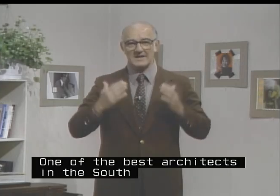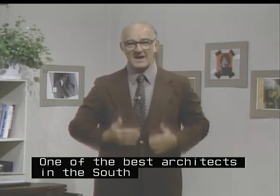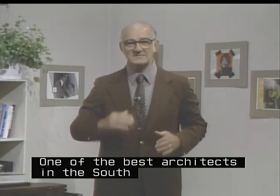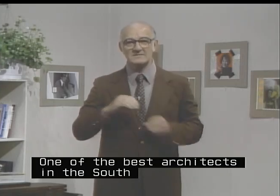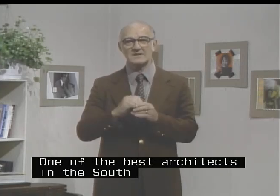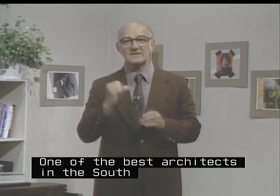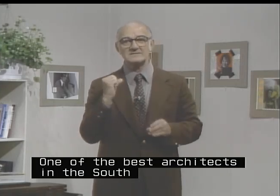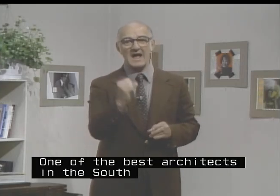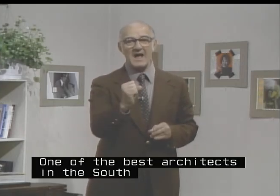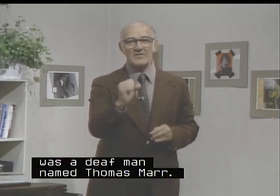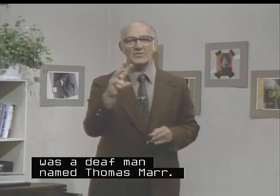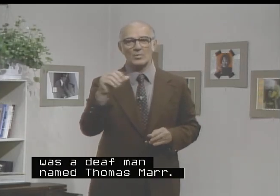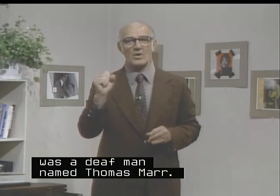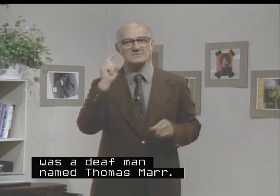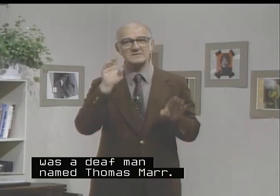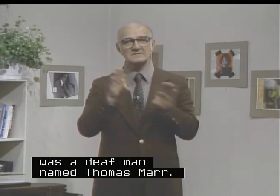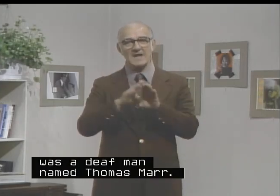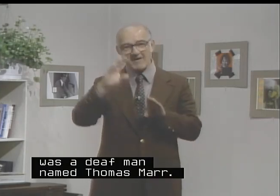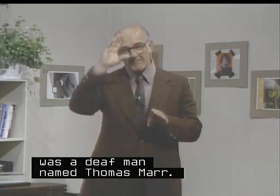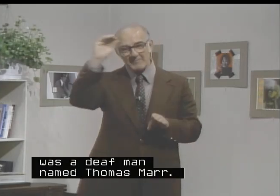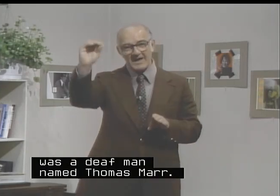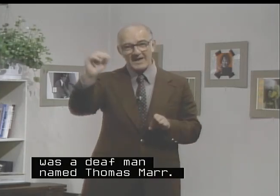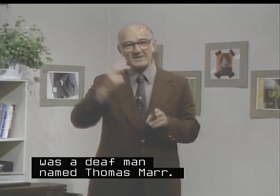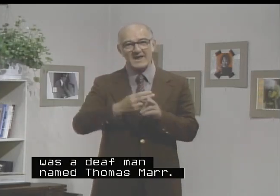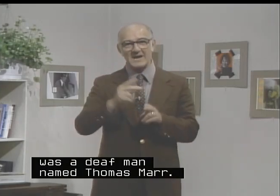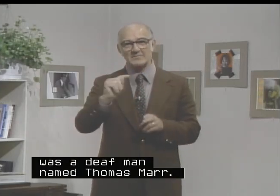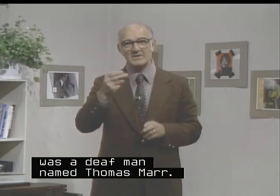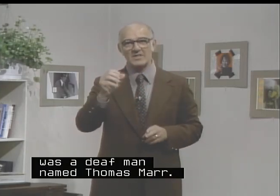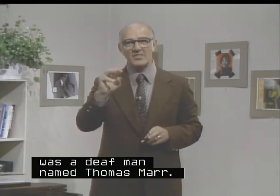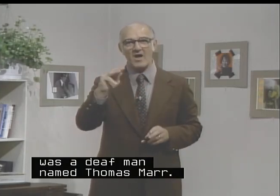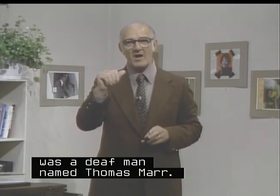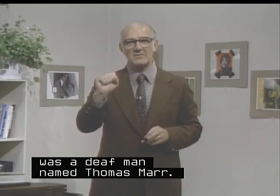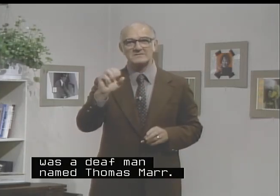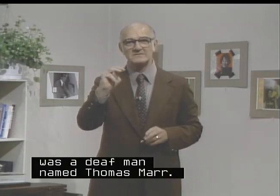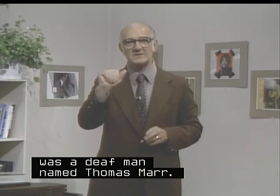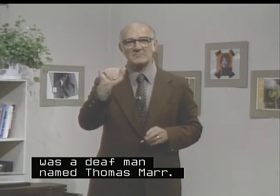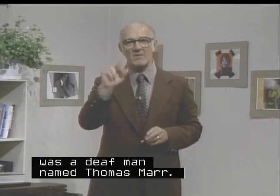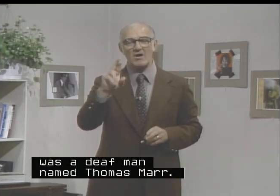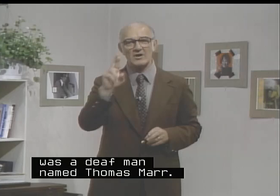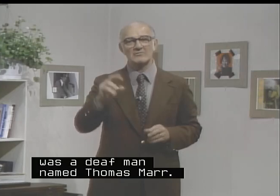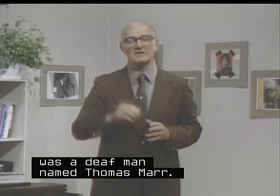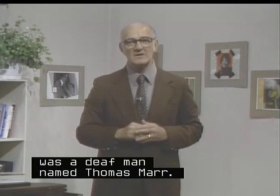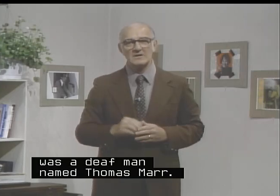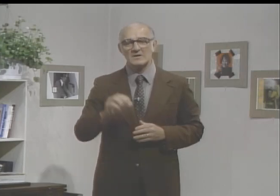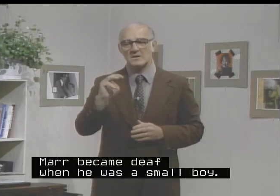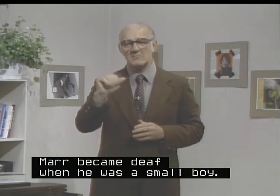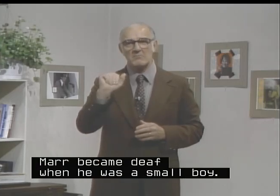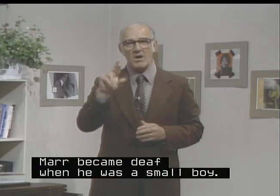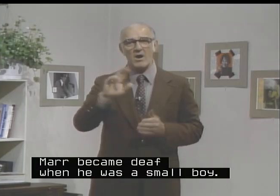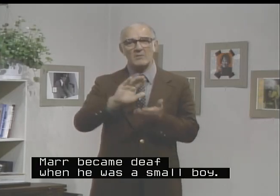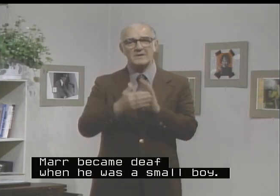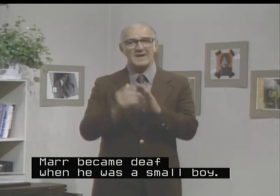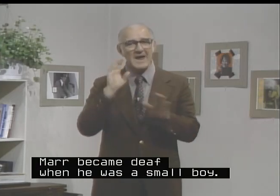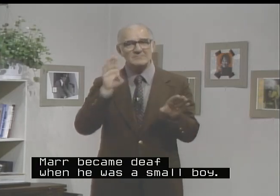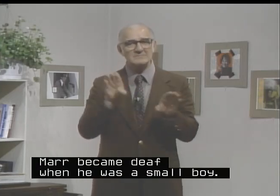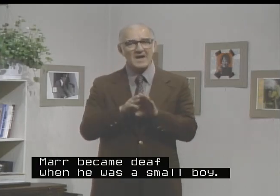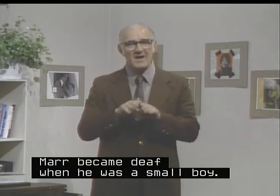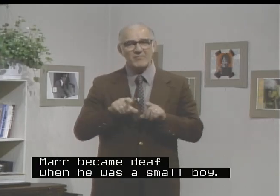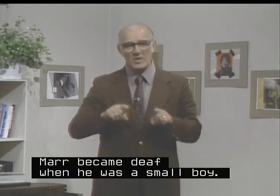architects in the South was a deaf man named Thomas Marr. Marr became deaf when he was